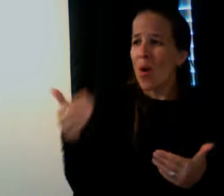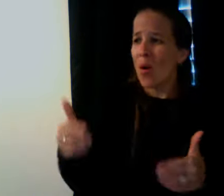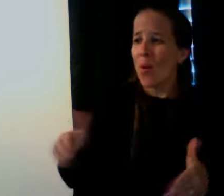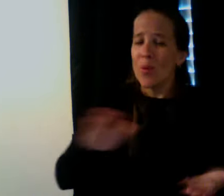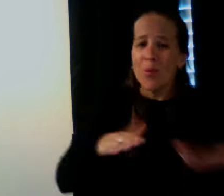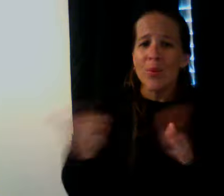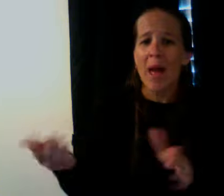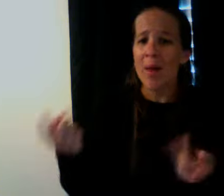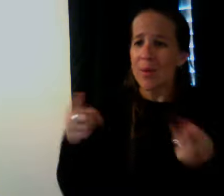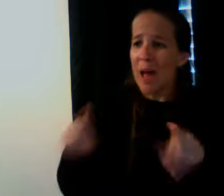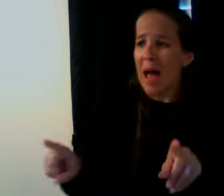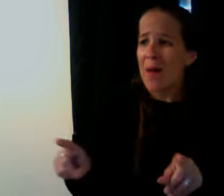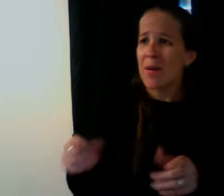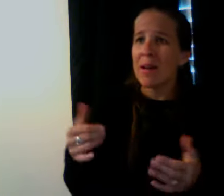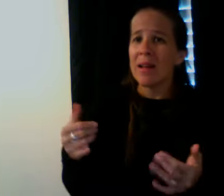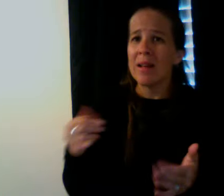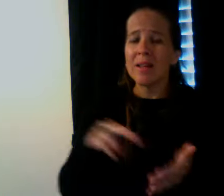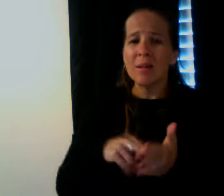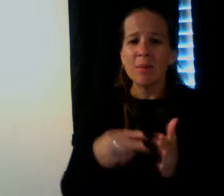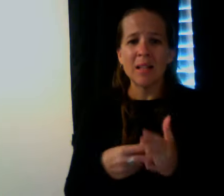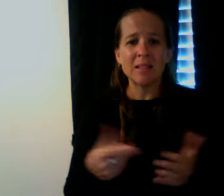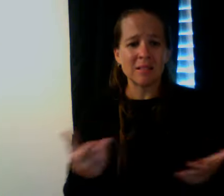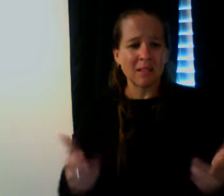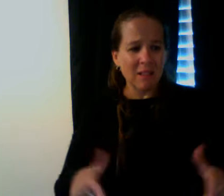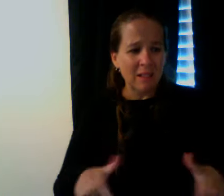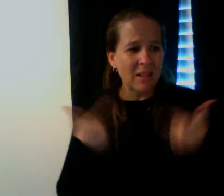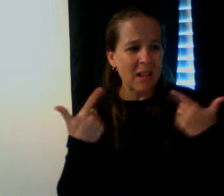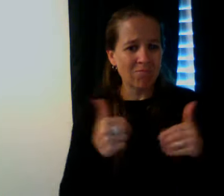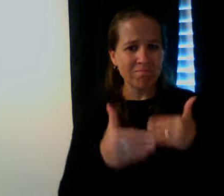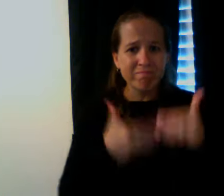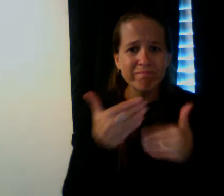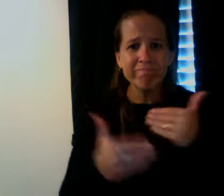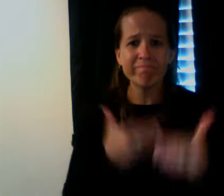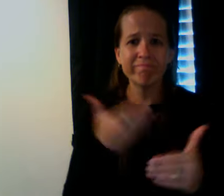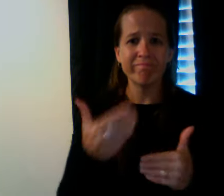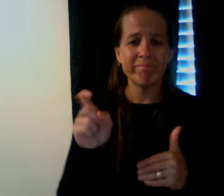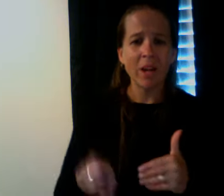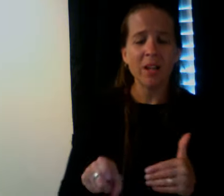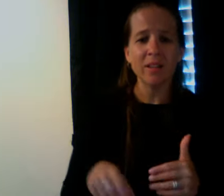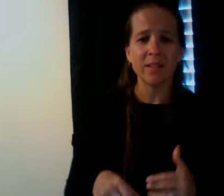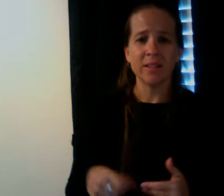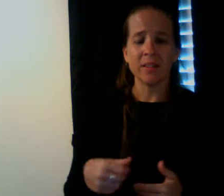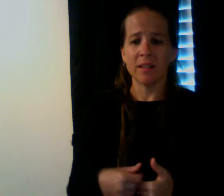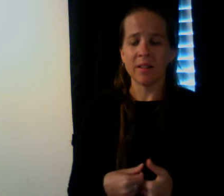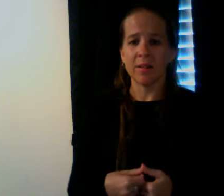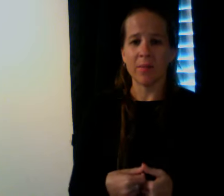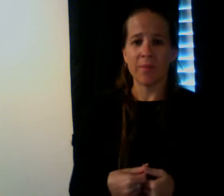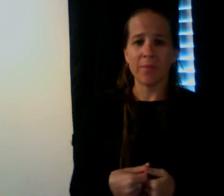now, the new is you. But someday, not too long from now, you will gradually become the old and be cleared